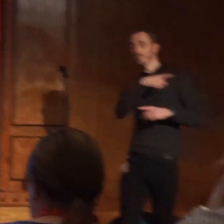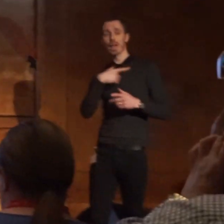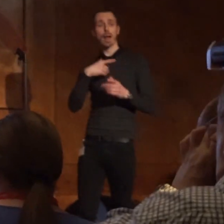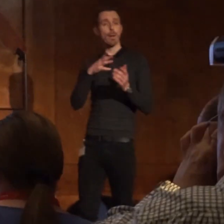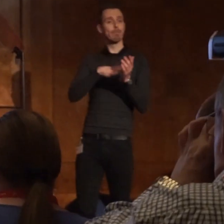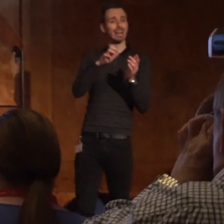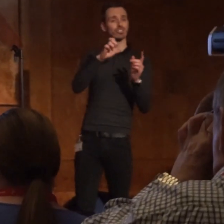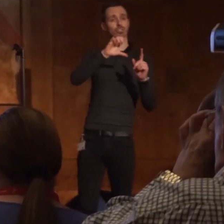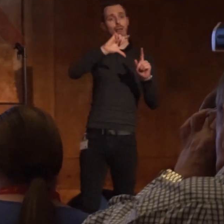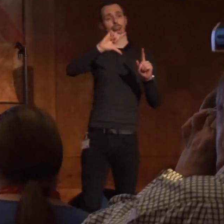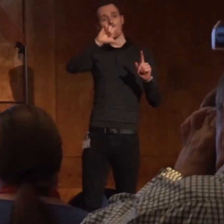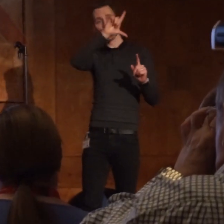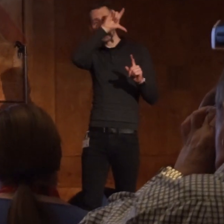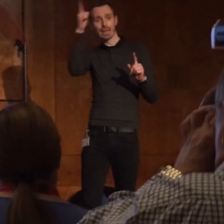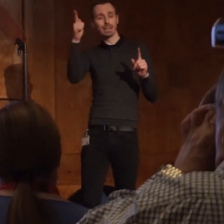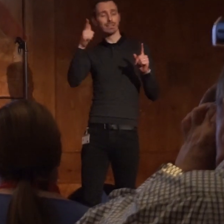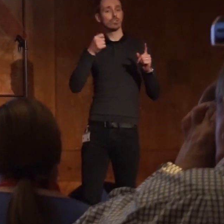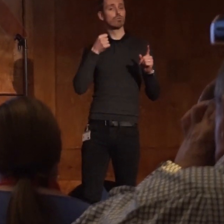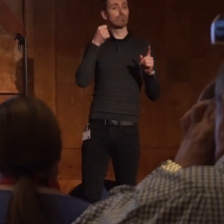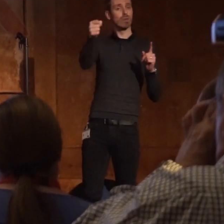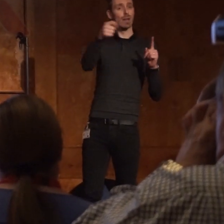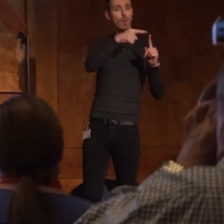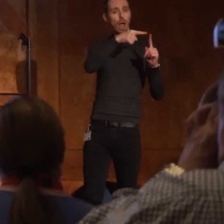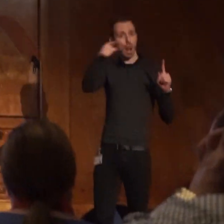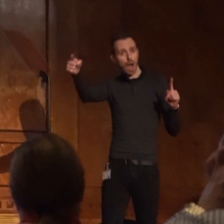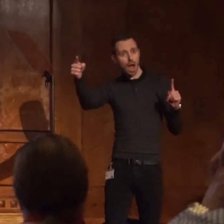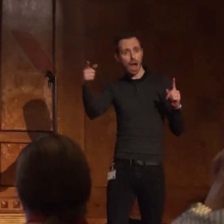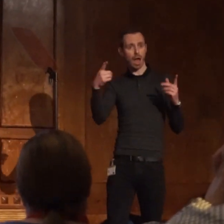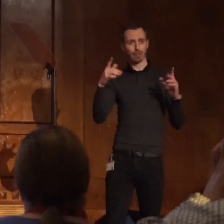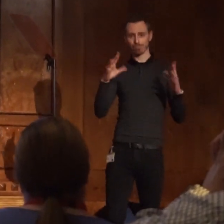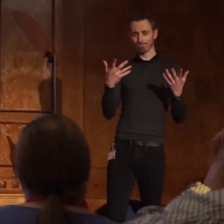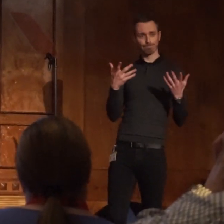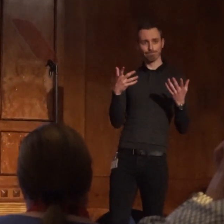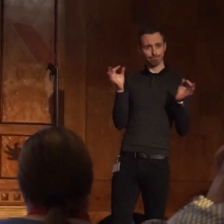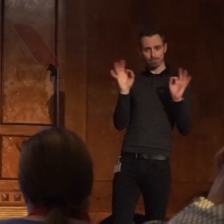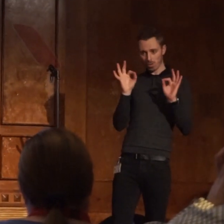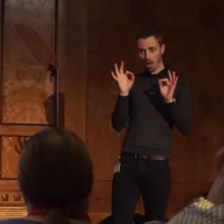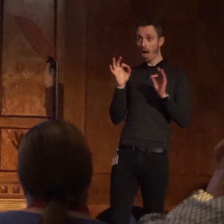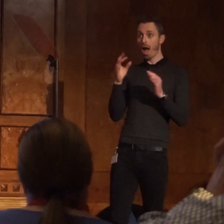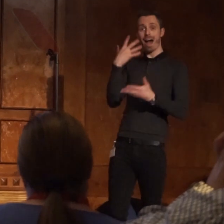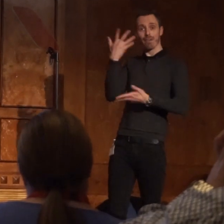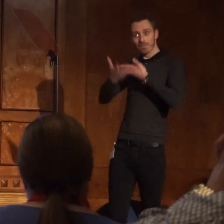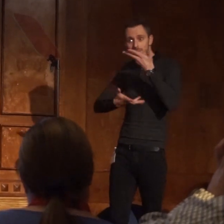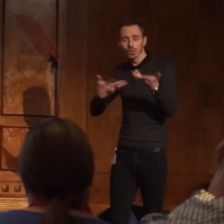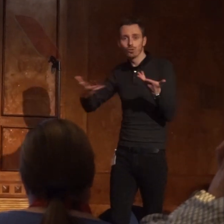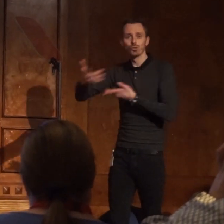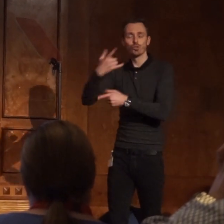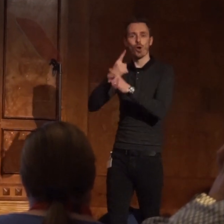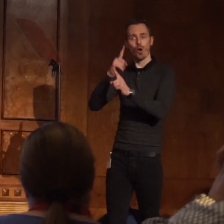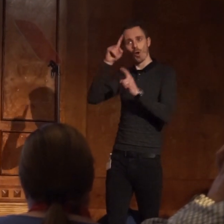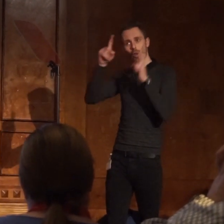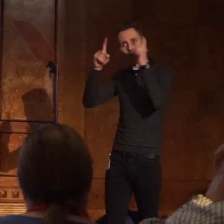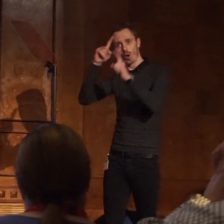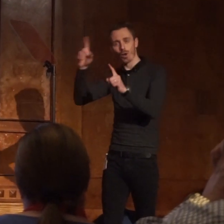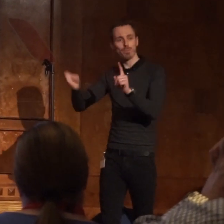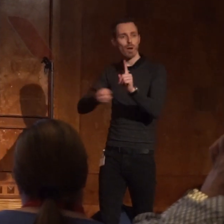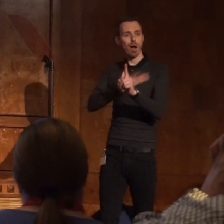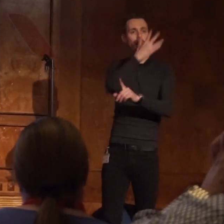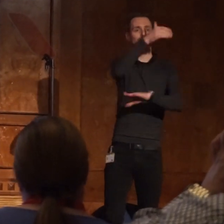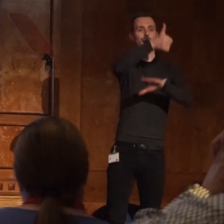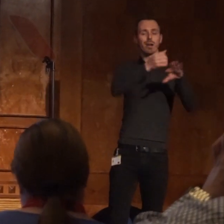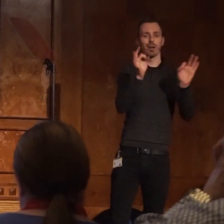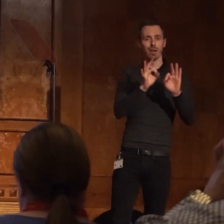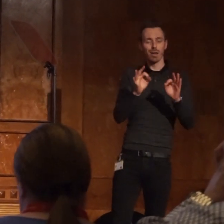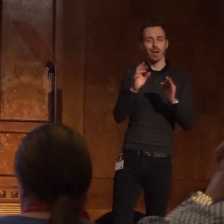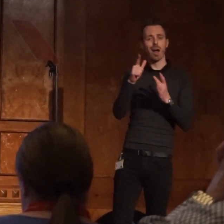line or the Midland Main line and so many others. According to the IPPR, Institute of Public Policy